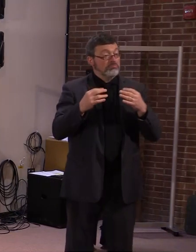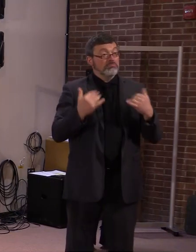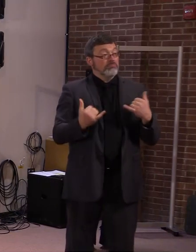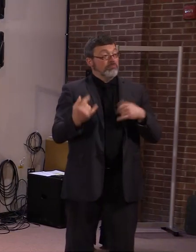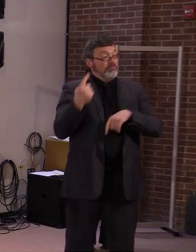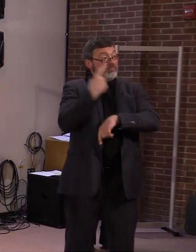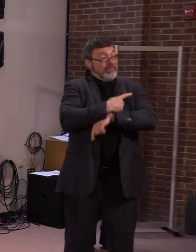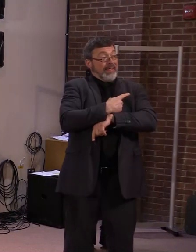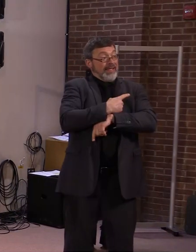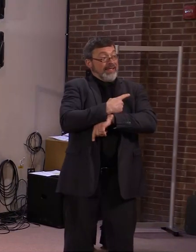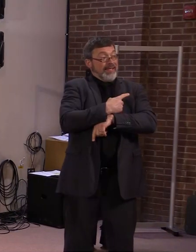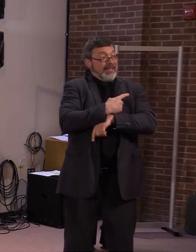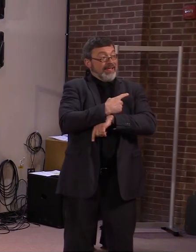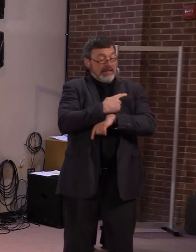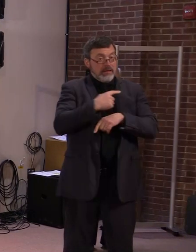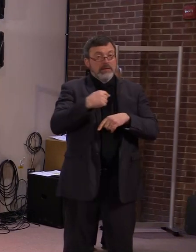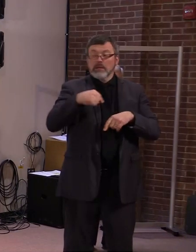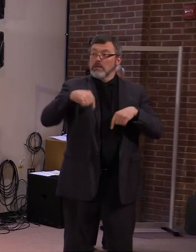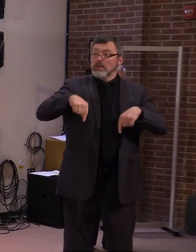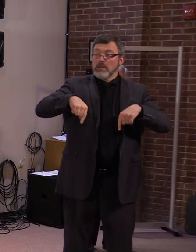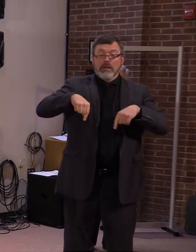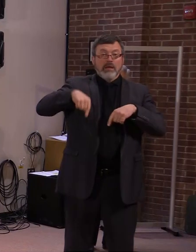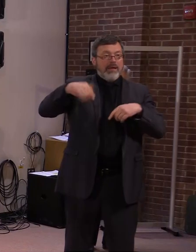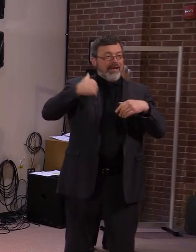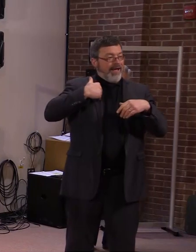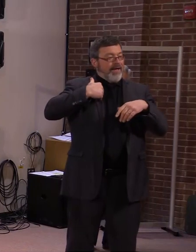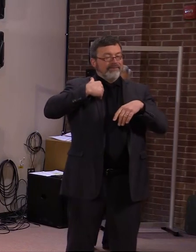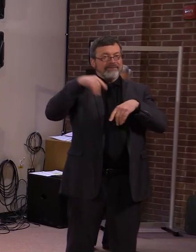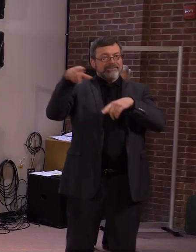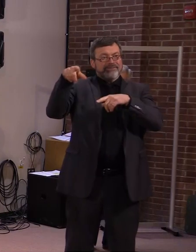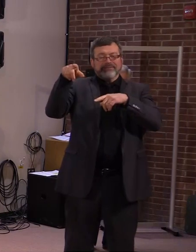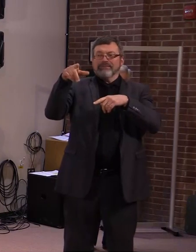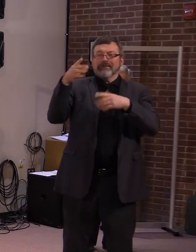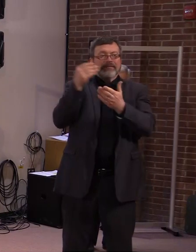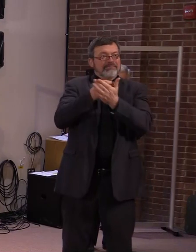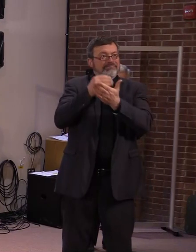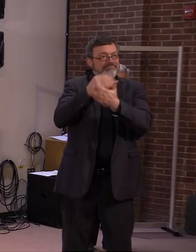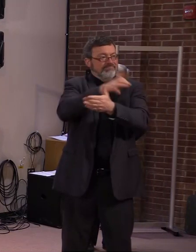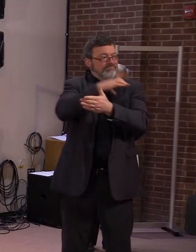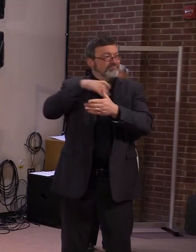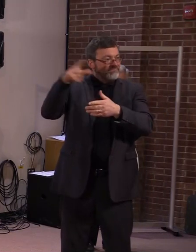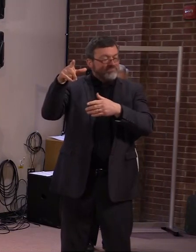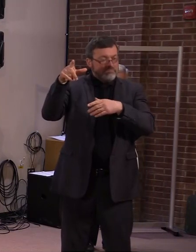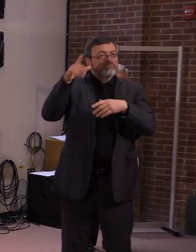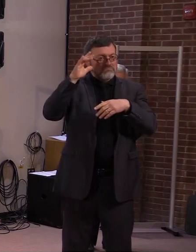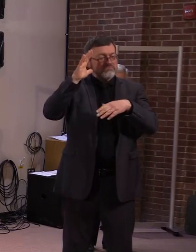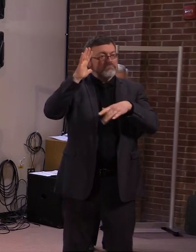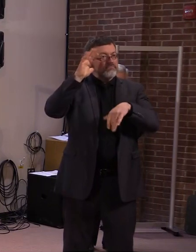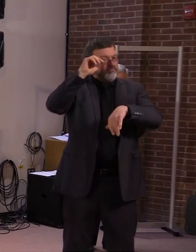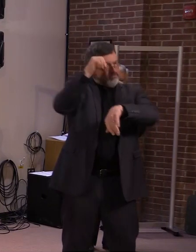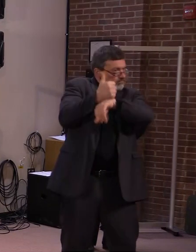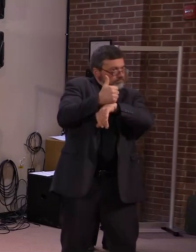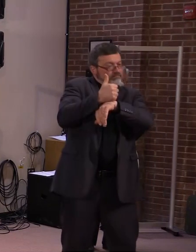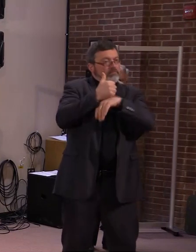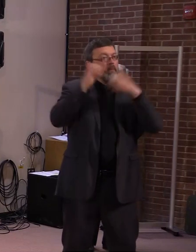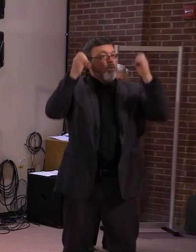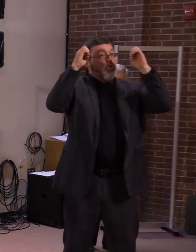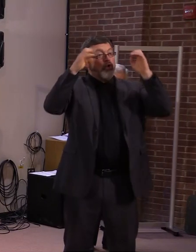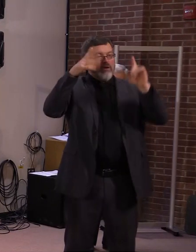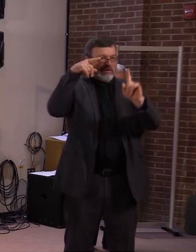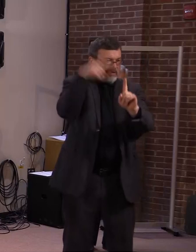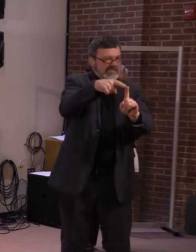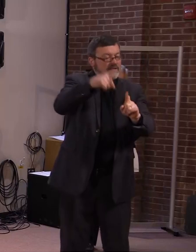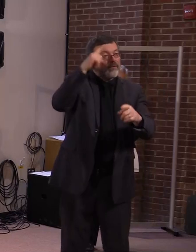requiring commercial insurers to cover the cost of rapid COVID-19 take-home tests. It will be retroactive to December